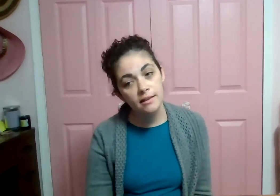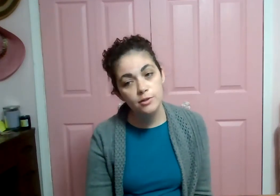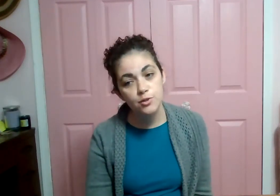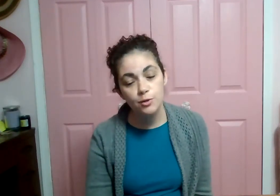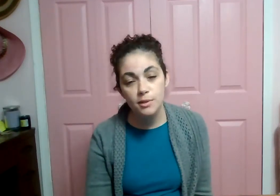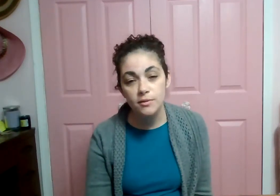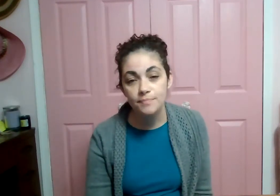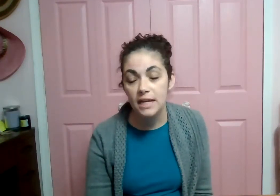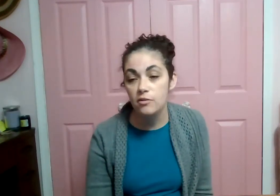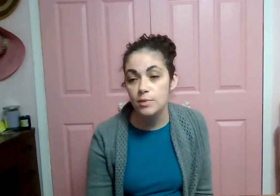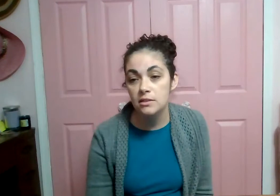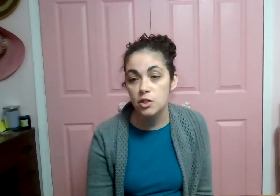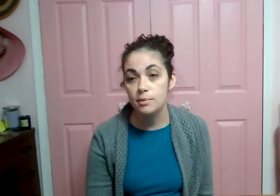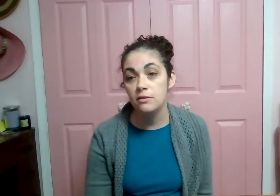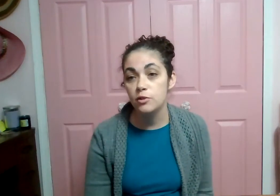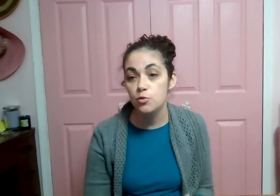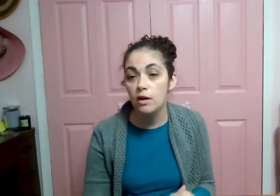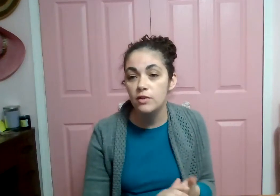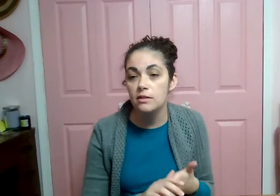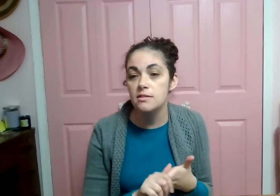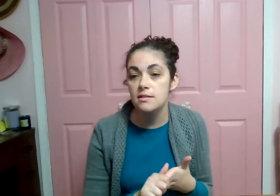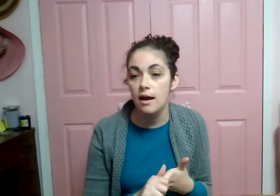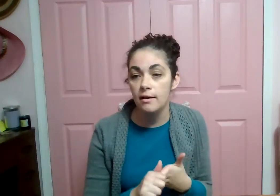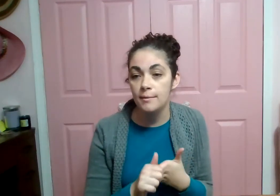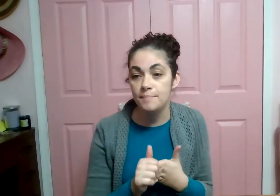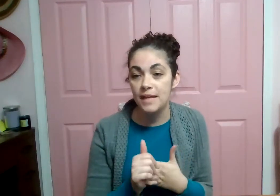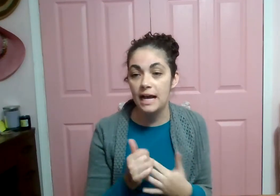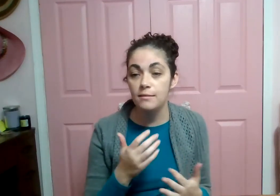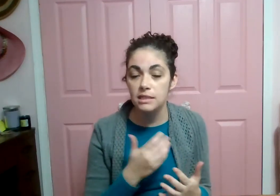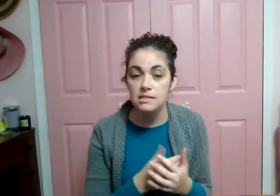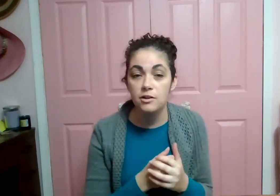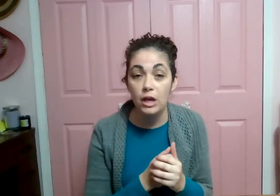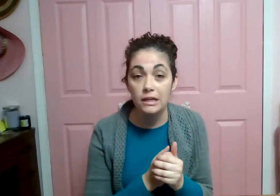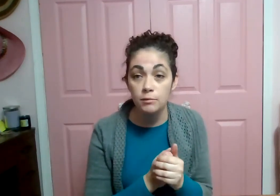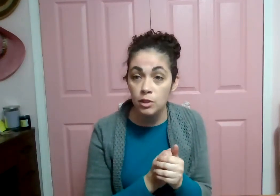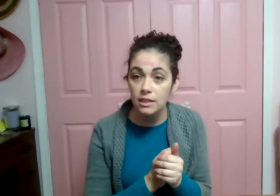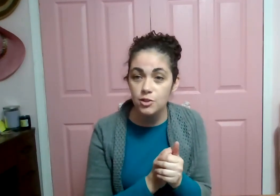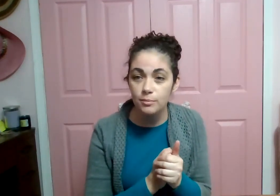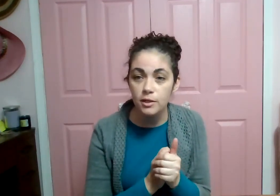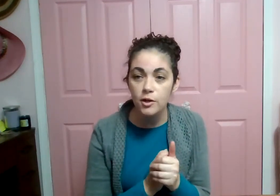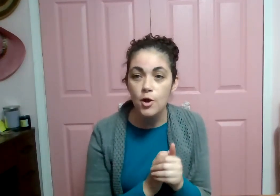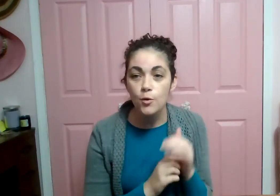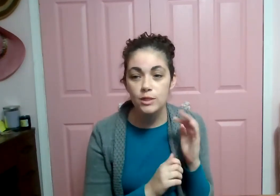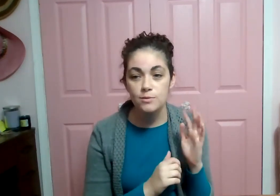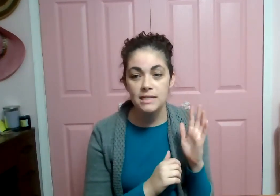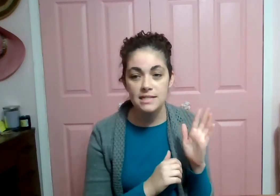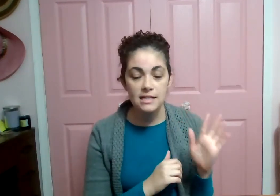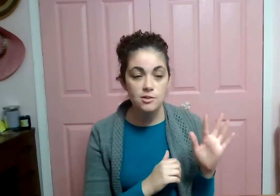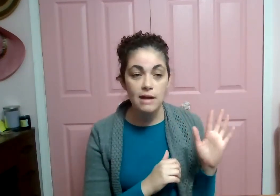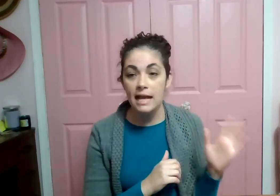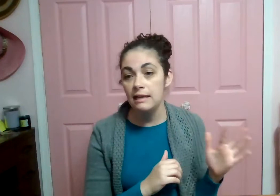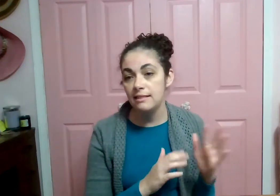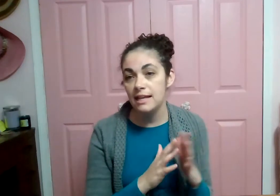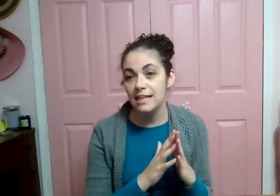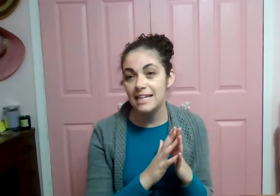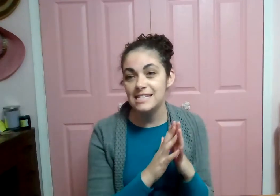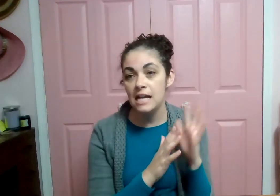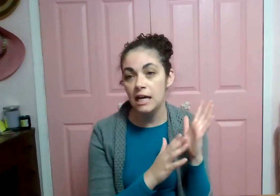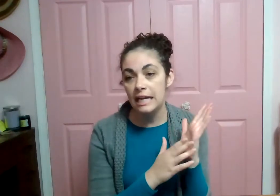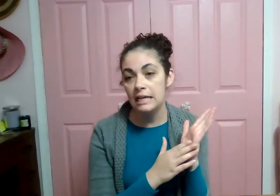language interpreter. I've been interpreting for 12 years. I am considered a community interpreter, which means I do anything that is not in a